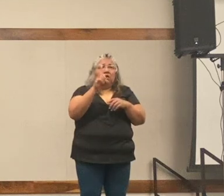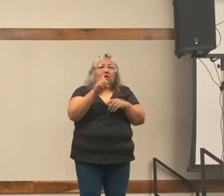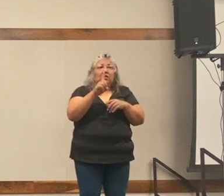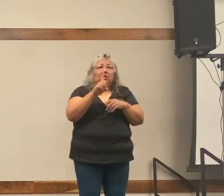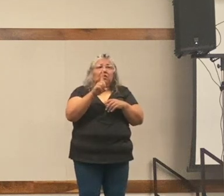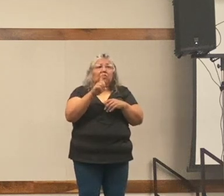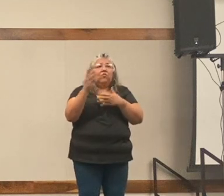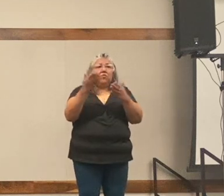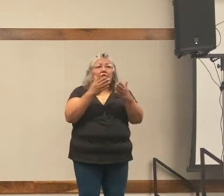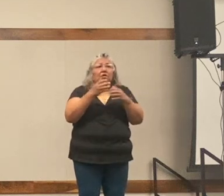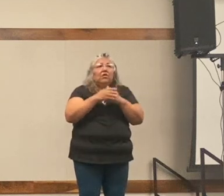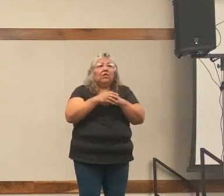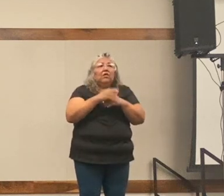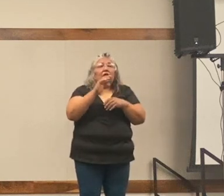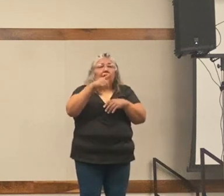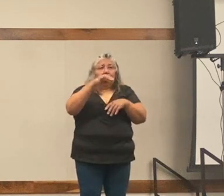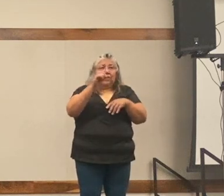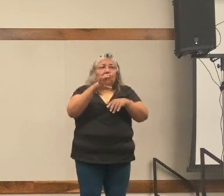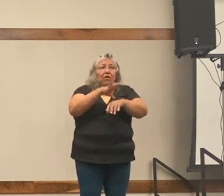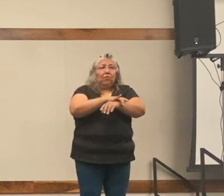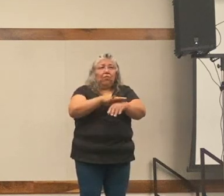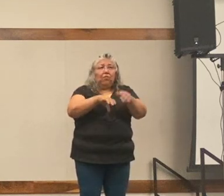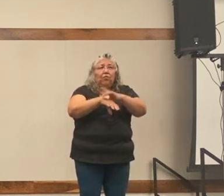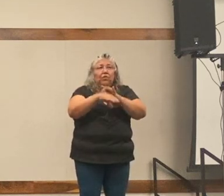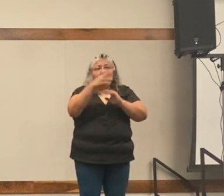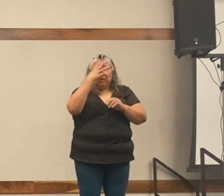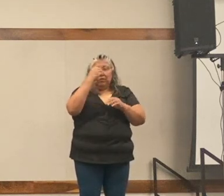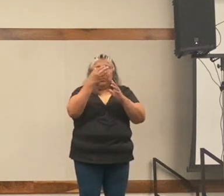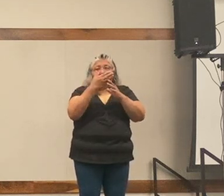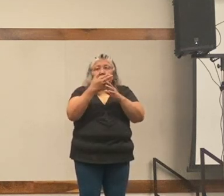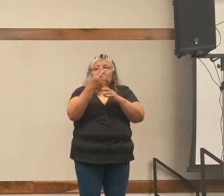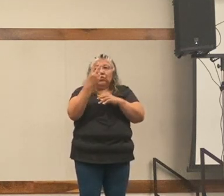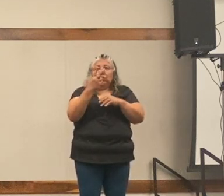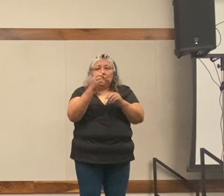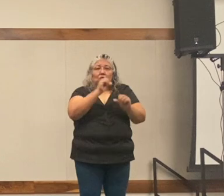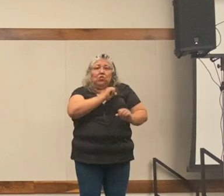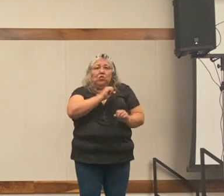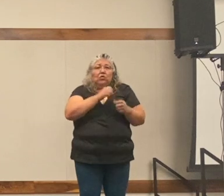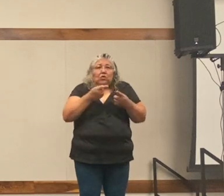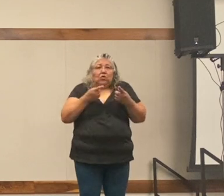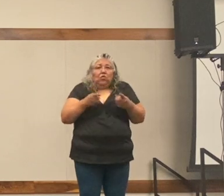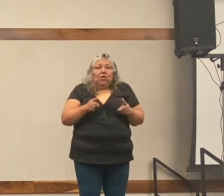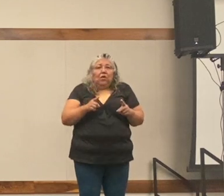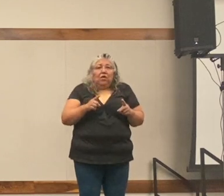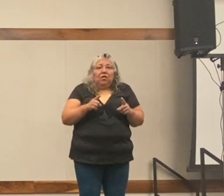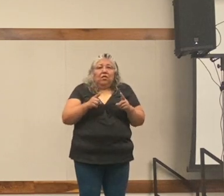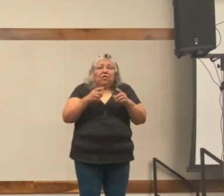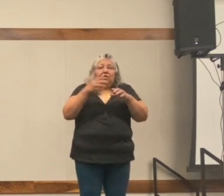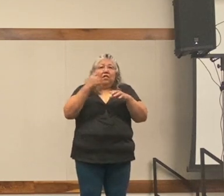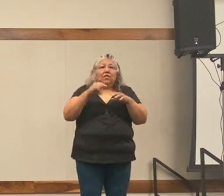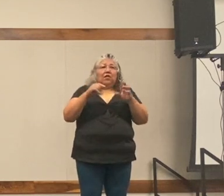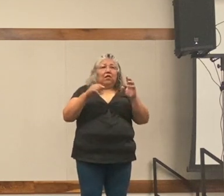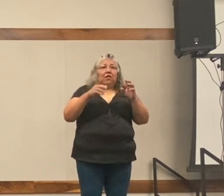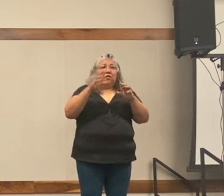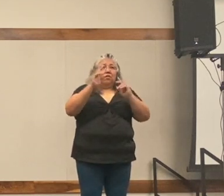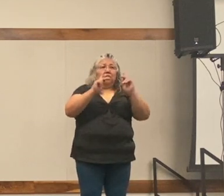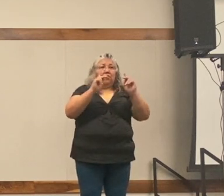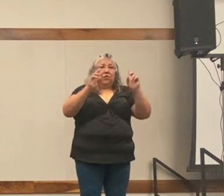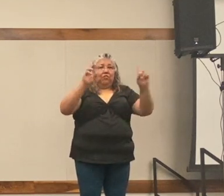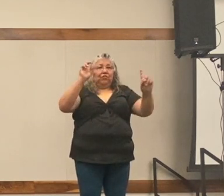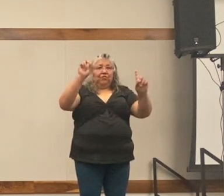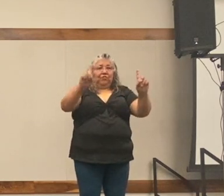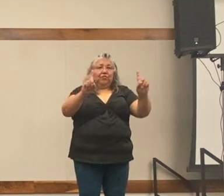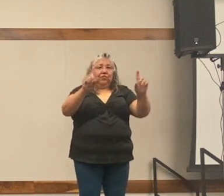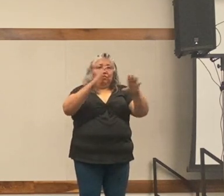very night Peter, bound with two chains, was sleeping between two soldiers, while the sentries in front of the door guarded the